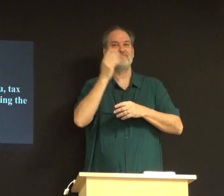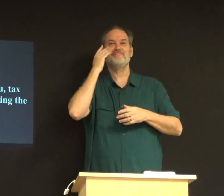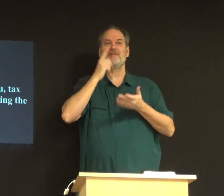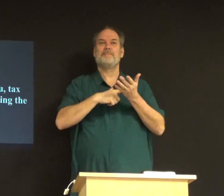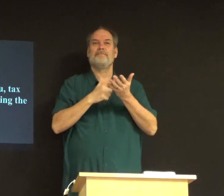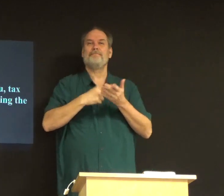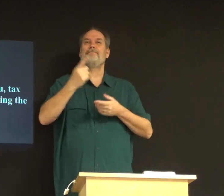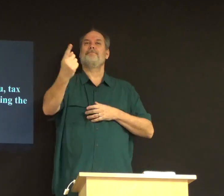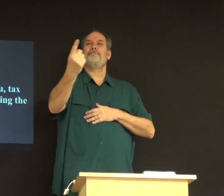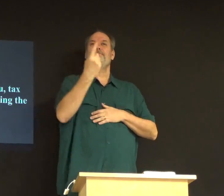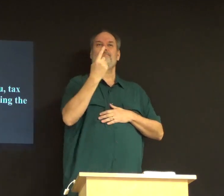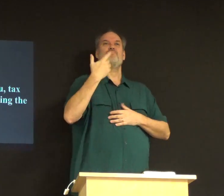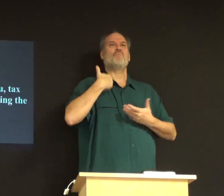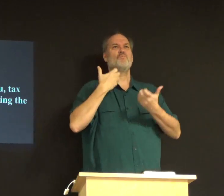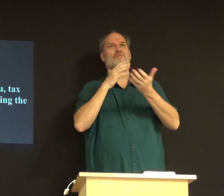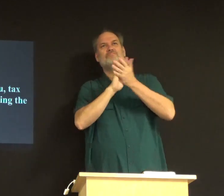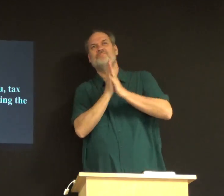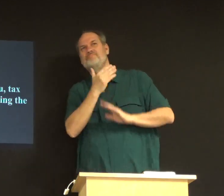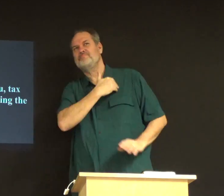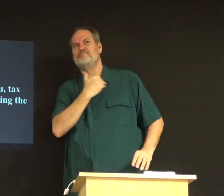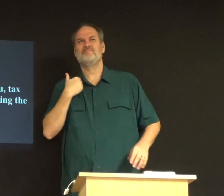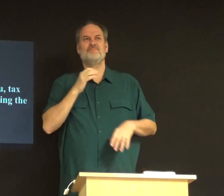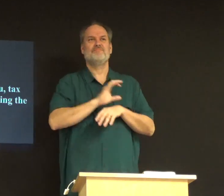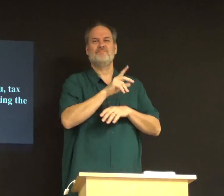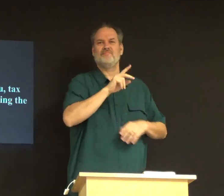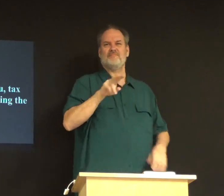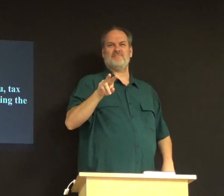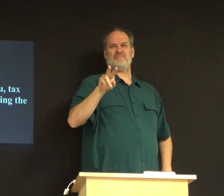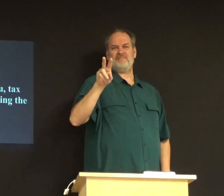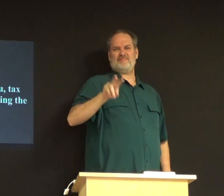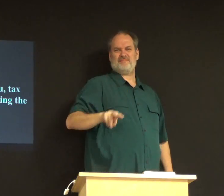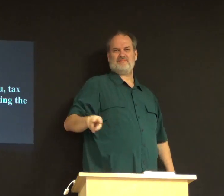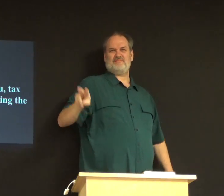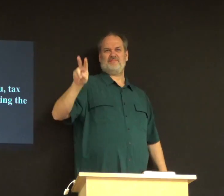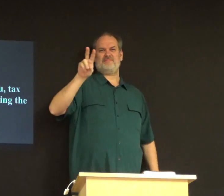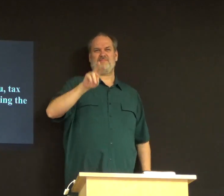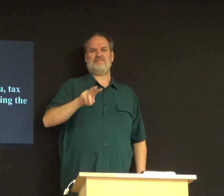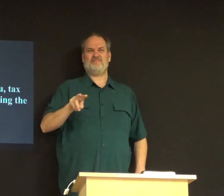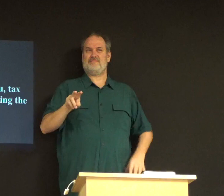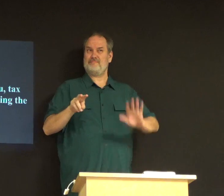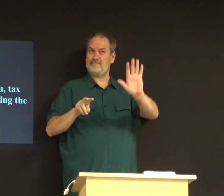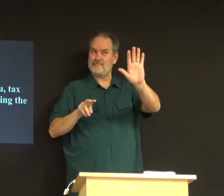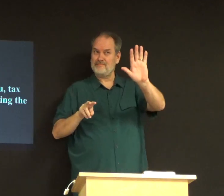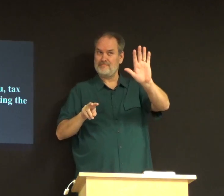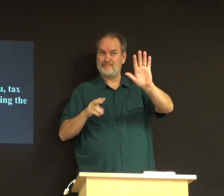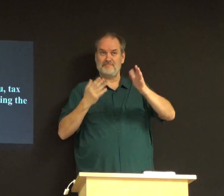So we need to be very careful. Because I do want to remember the church.